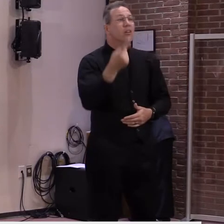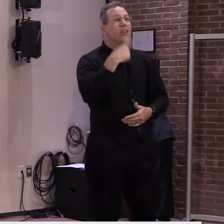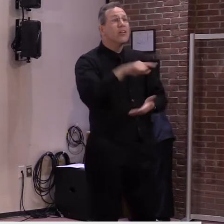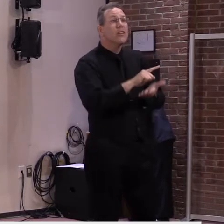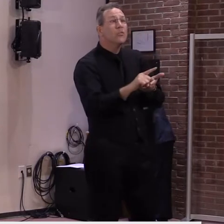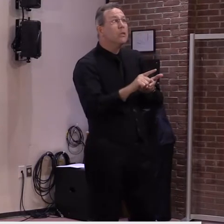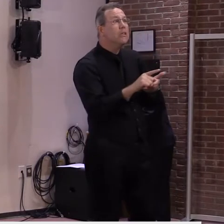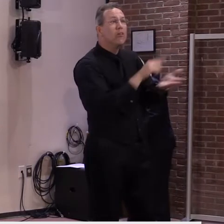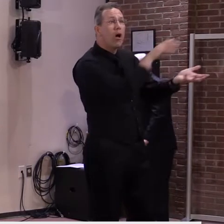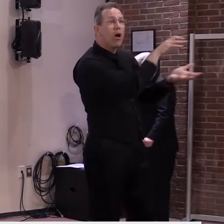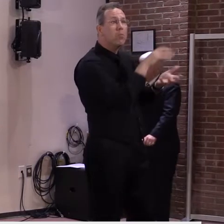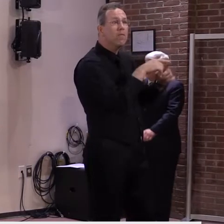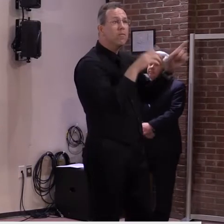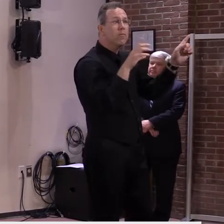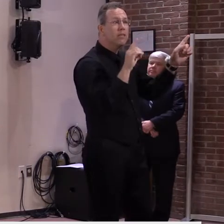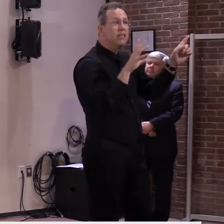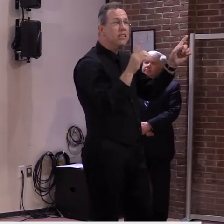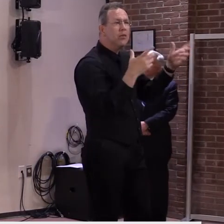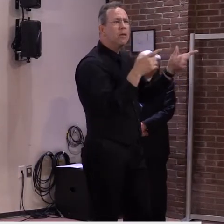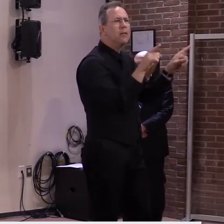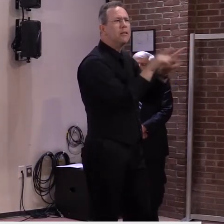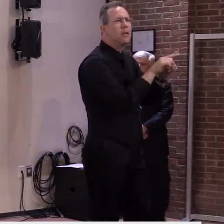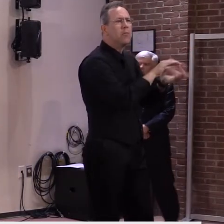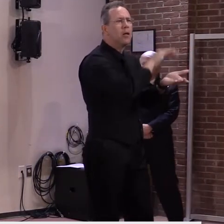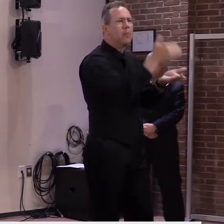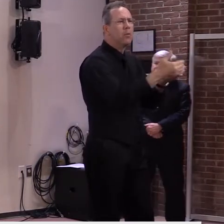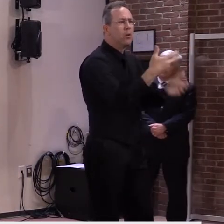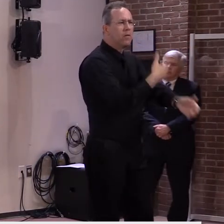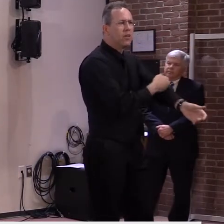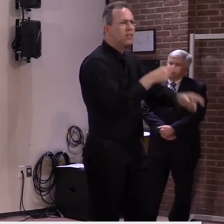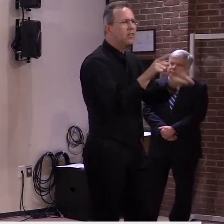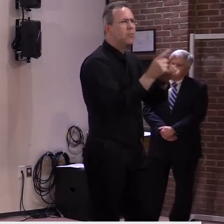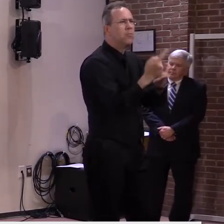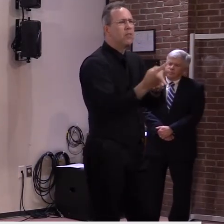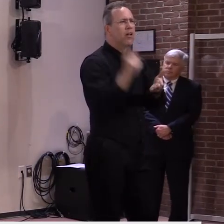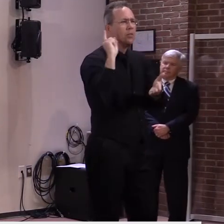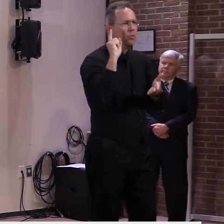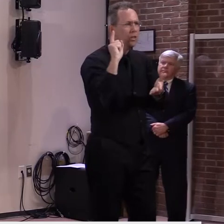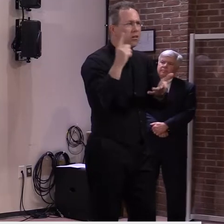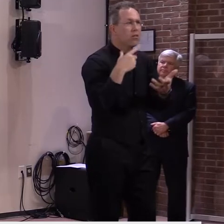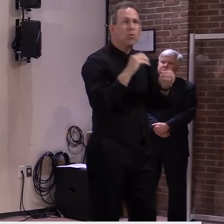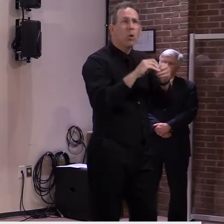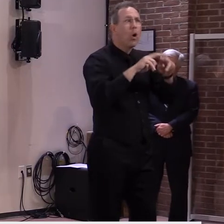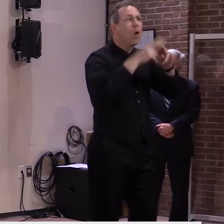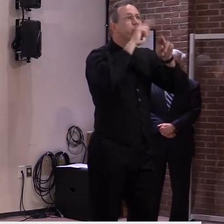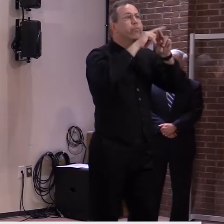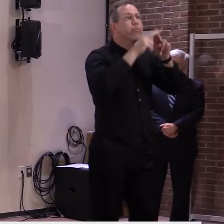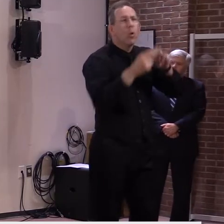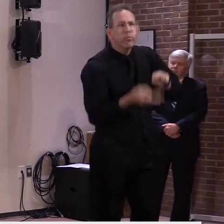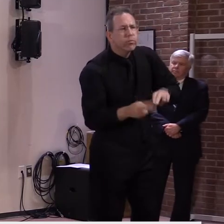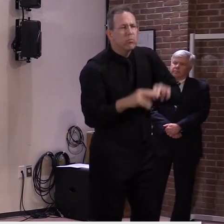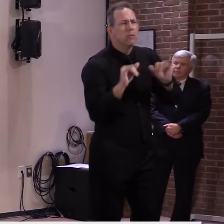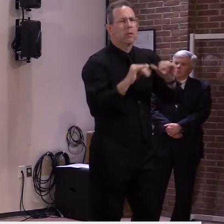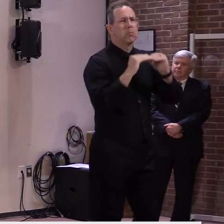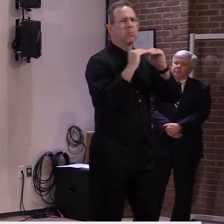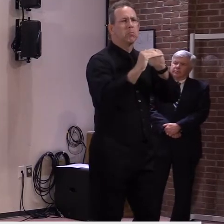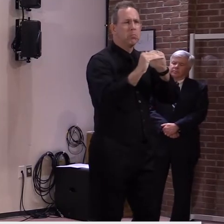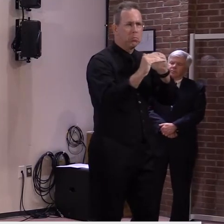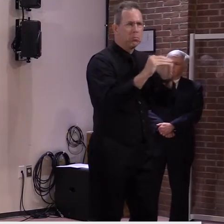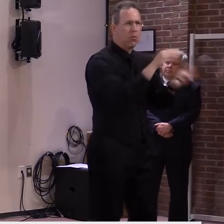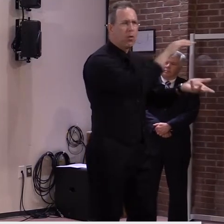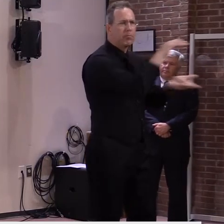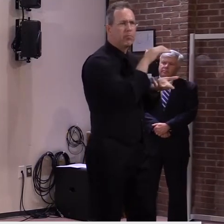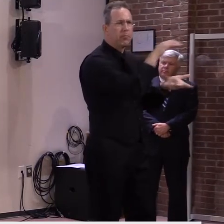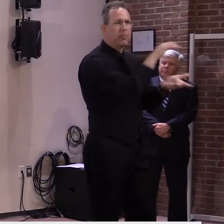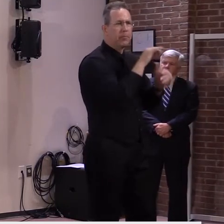same as we received last week, with no increase or decrease and no J&J. But we can